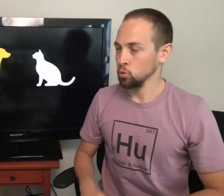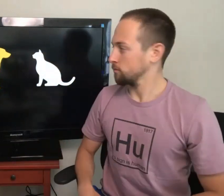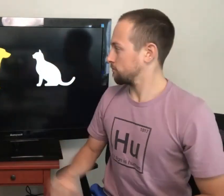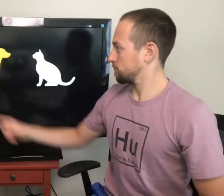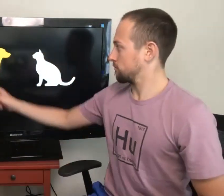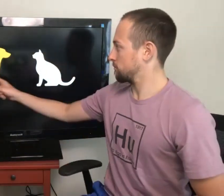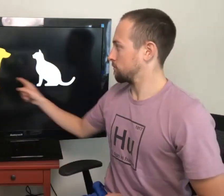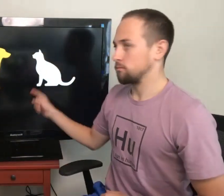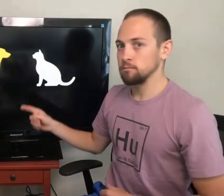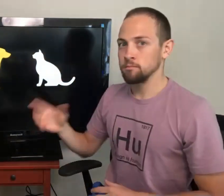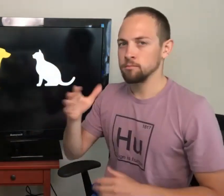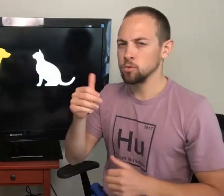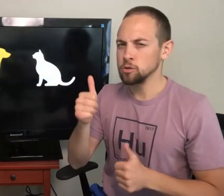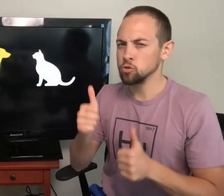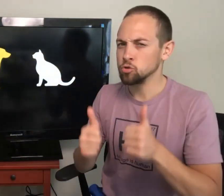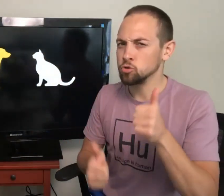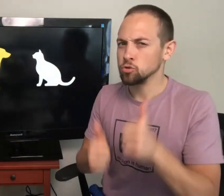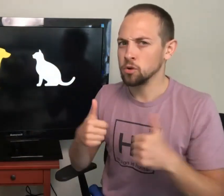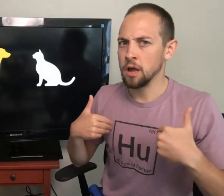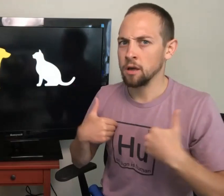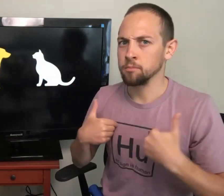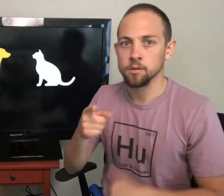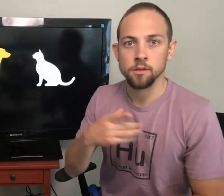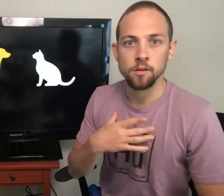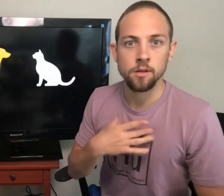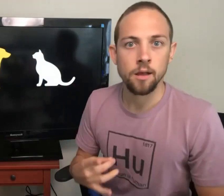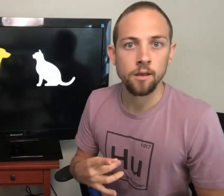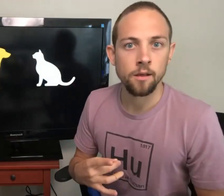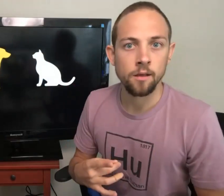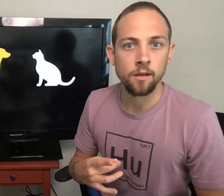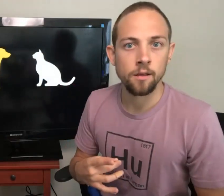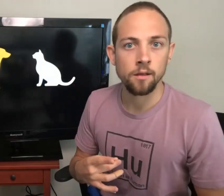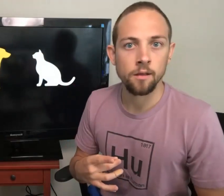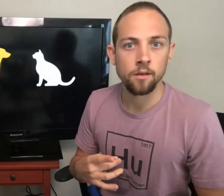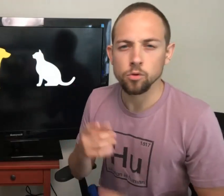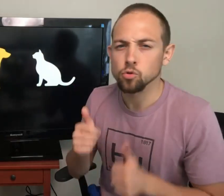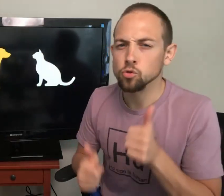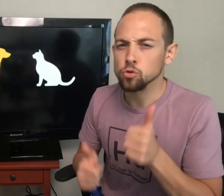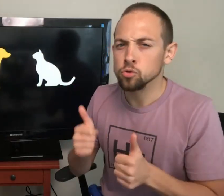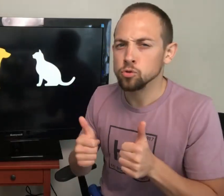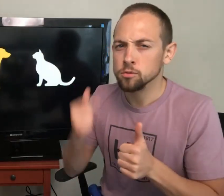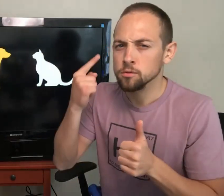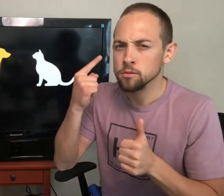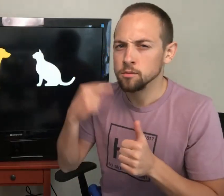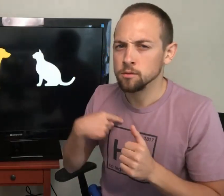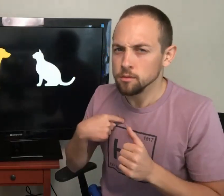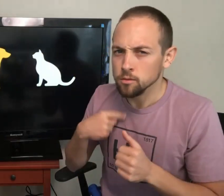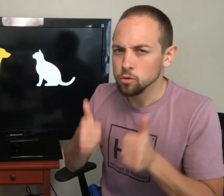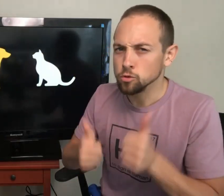Now this is a really important question for you. Which animal do you like? Which